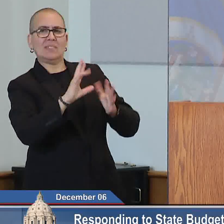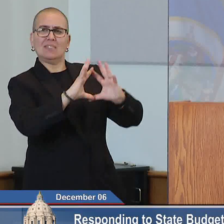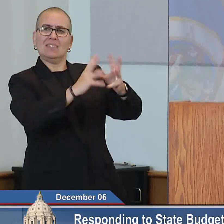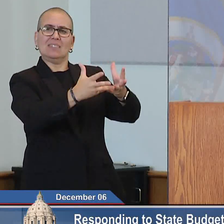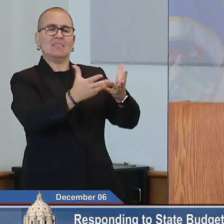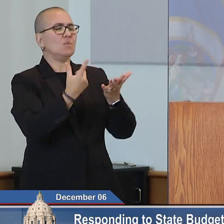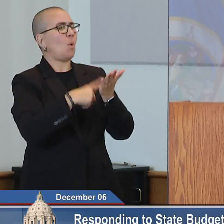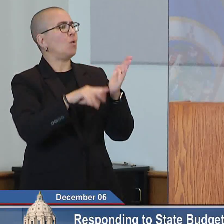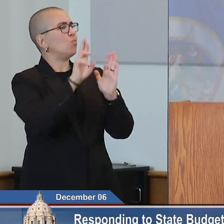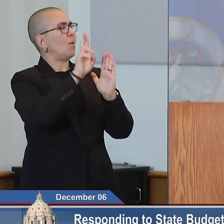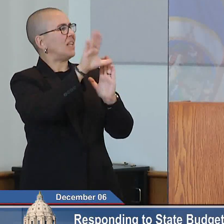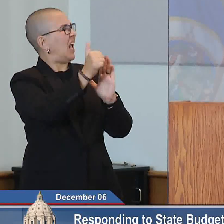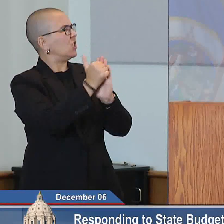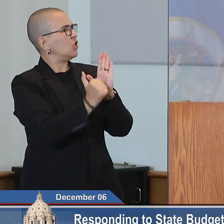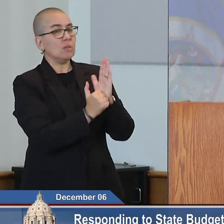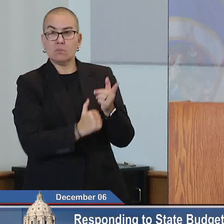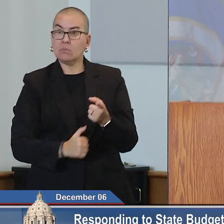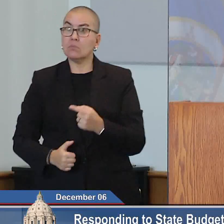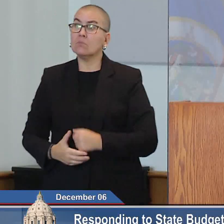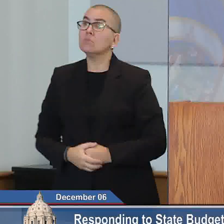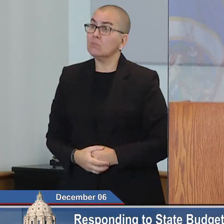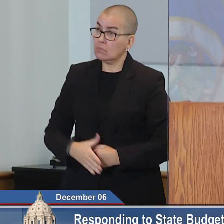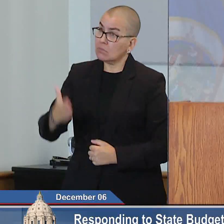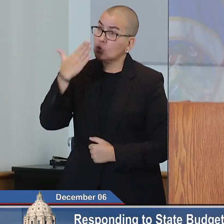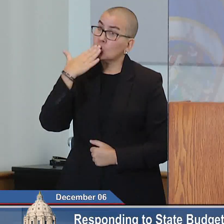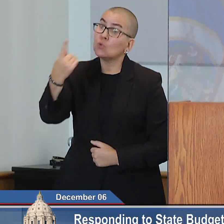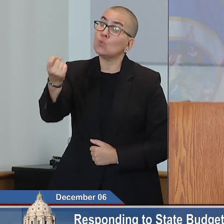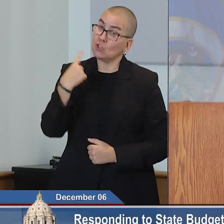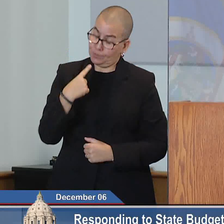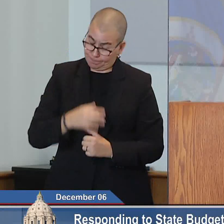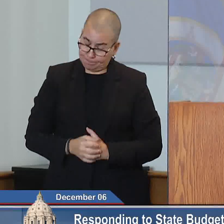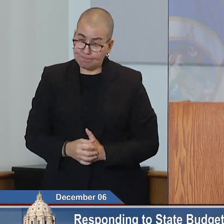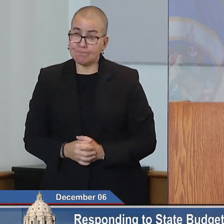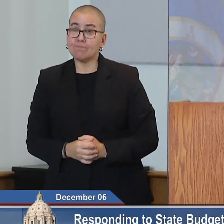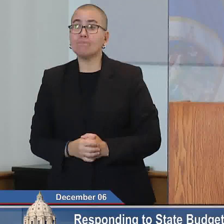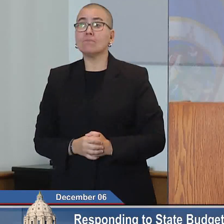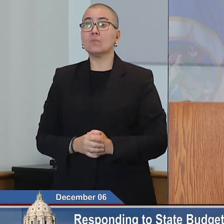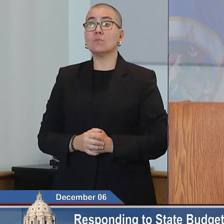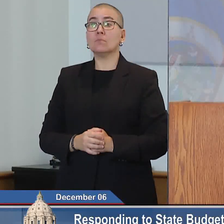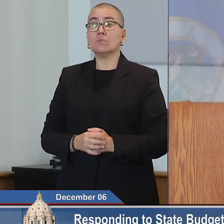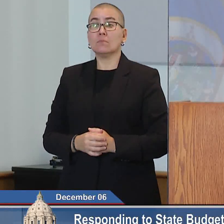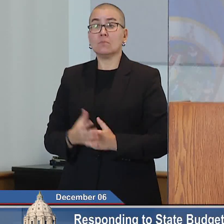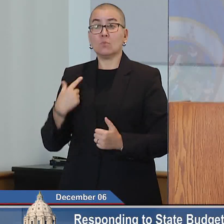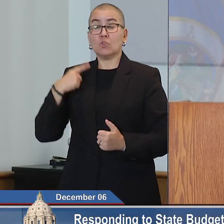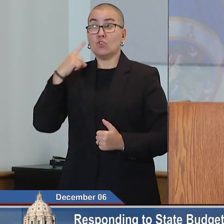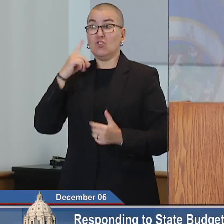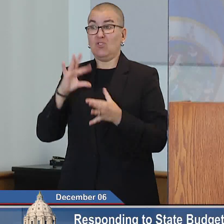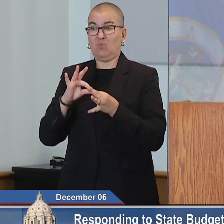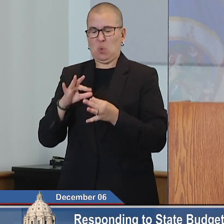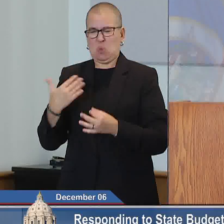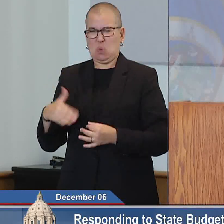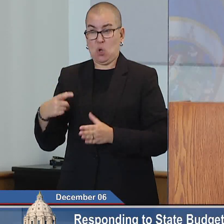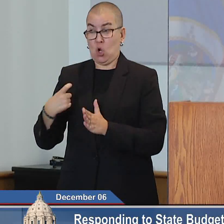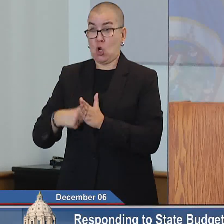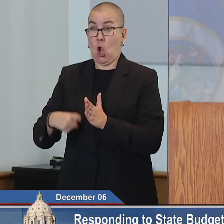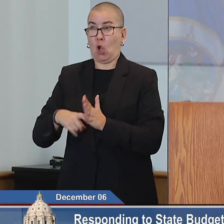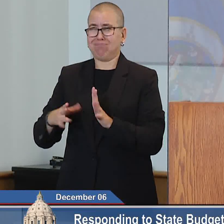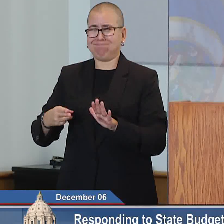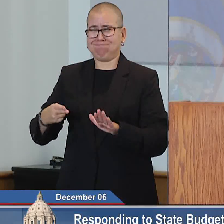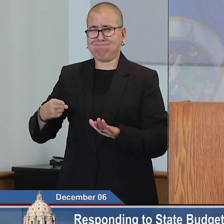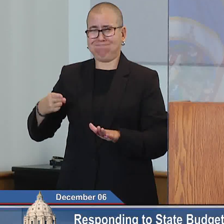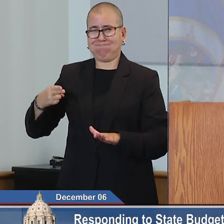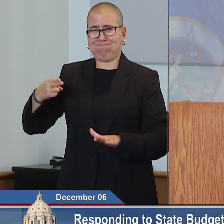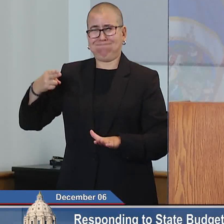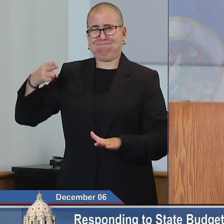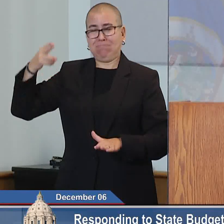Thank you for the question. What we heard is that prices are high for Minnesotans. They are looking for tax cuts. They are